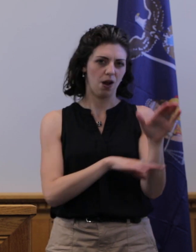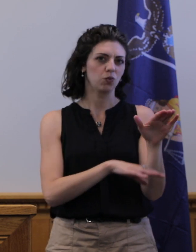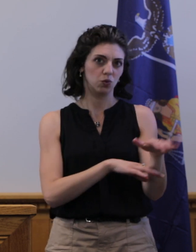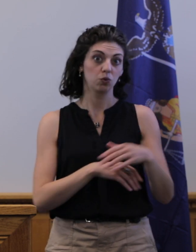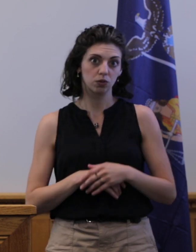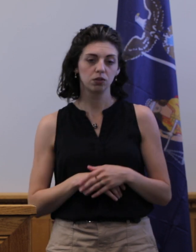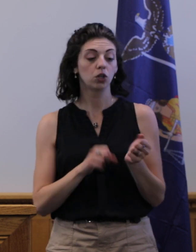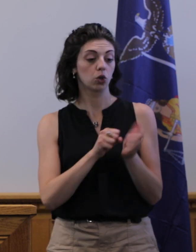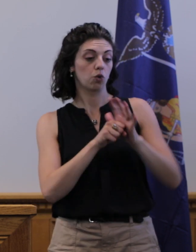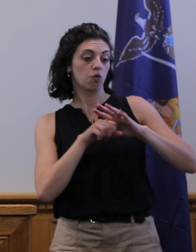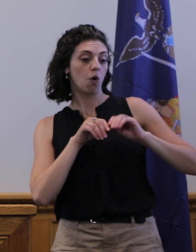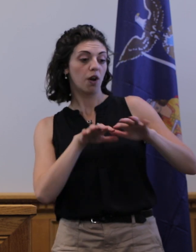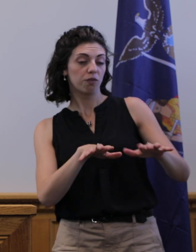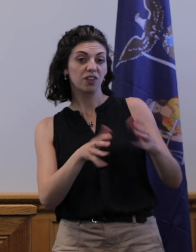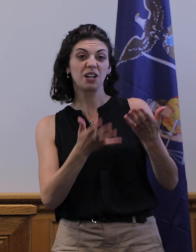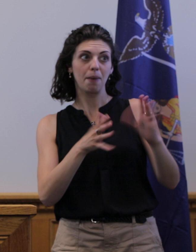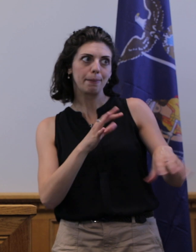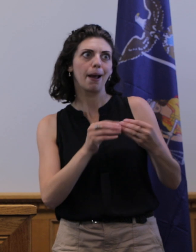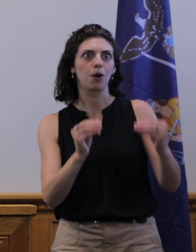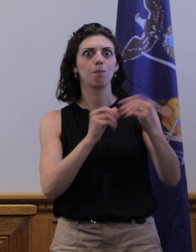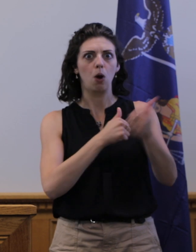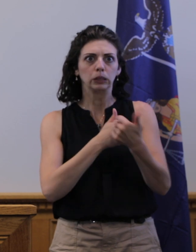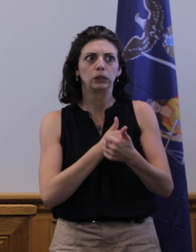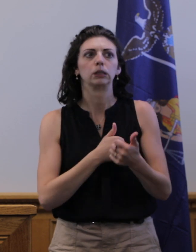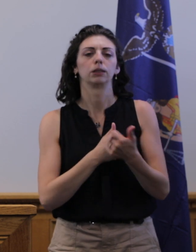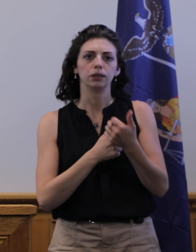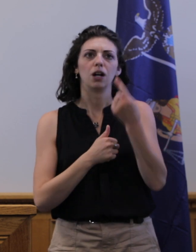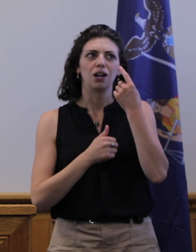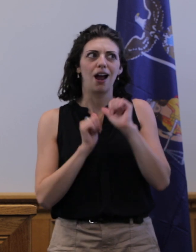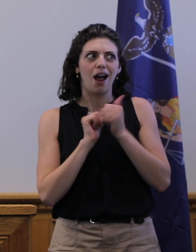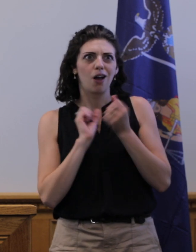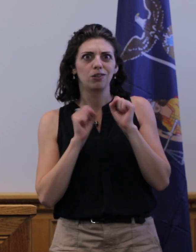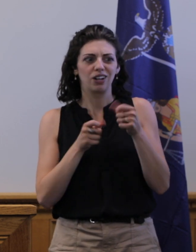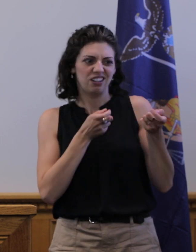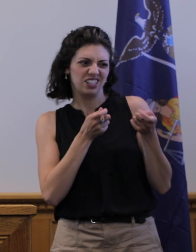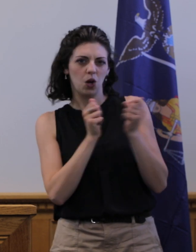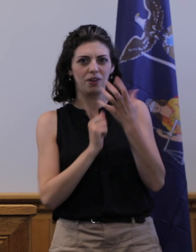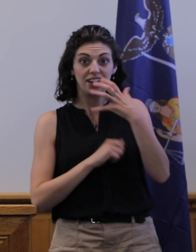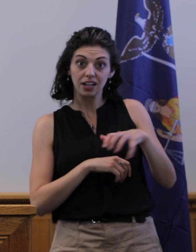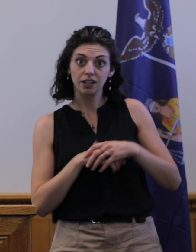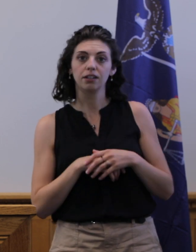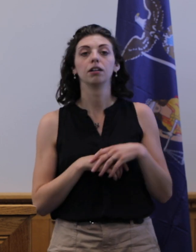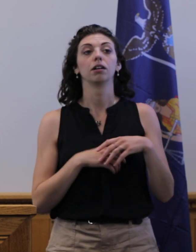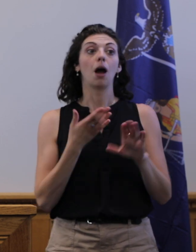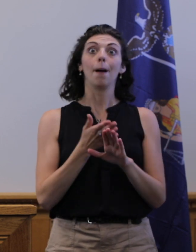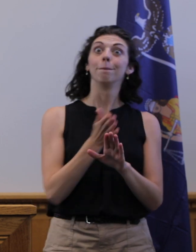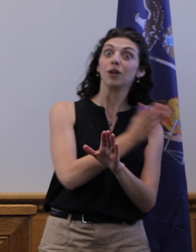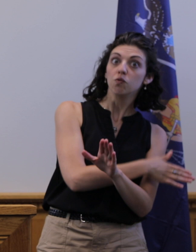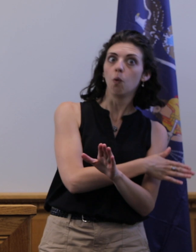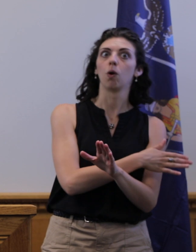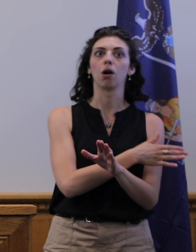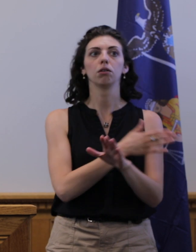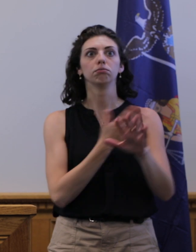COVID-19 may present some challenges for residents to beat the heat, since many locations previously used to cool down remain closed, such